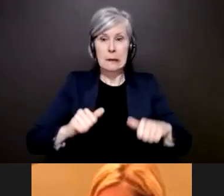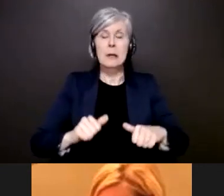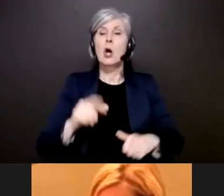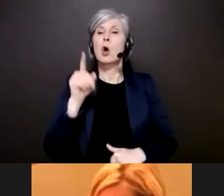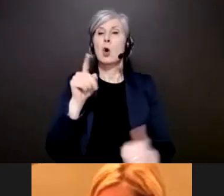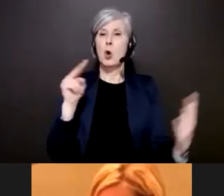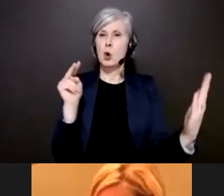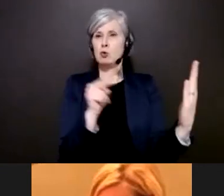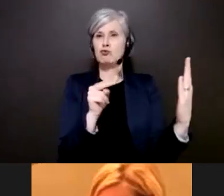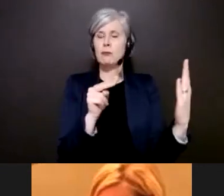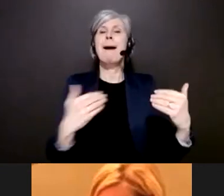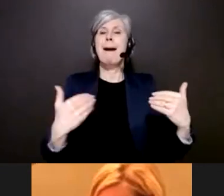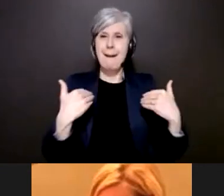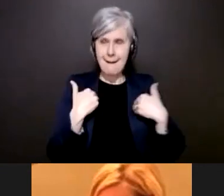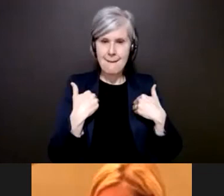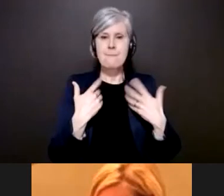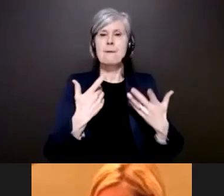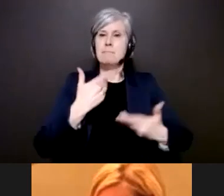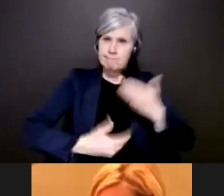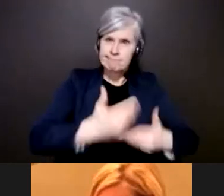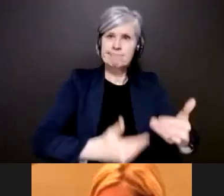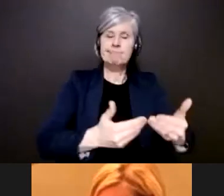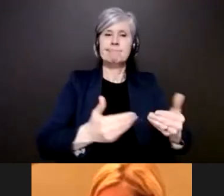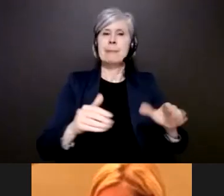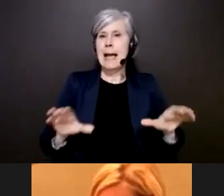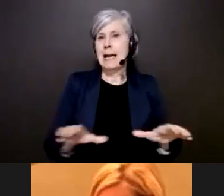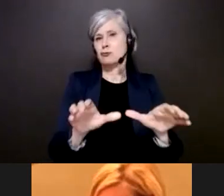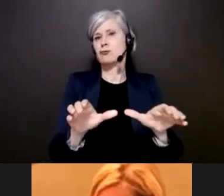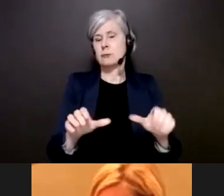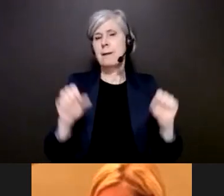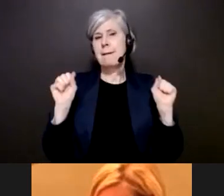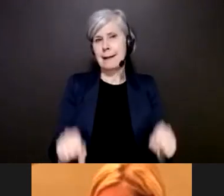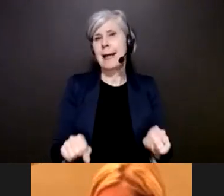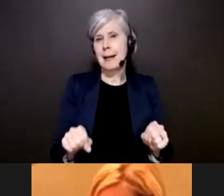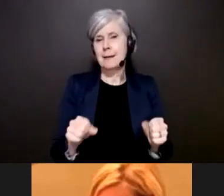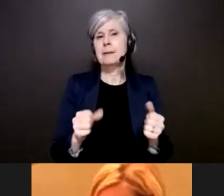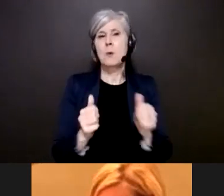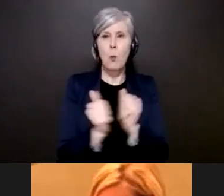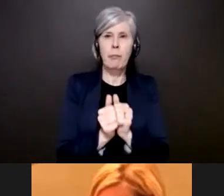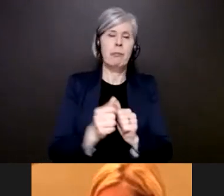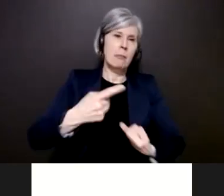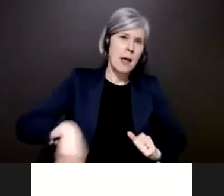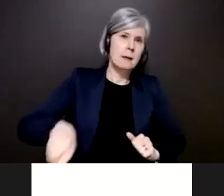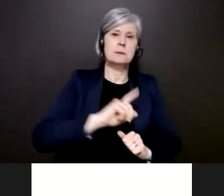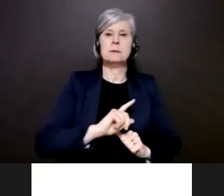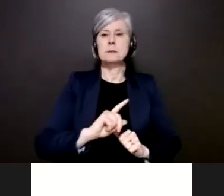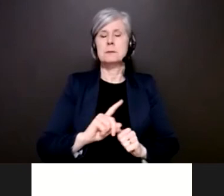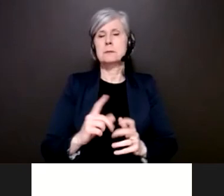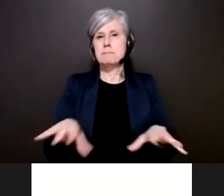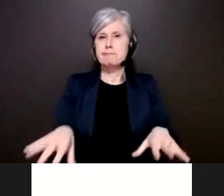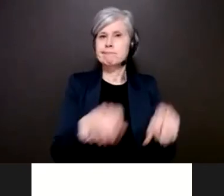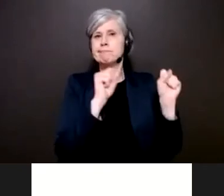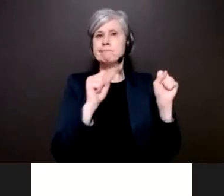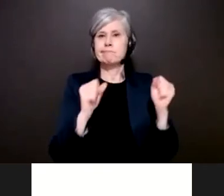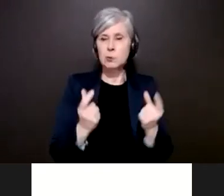and an action that you can take to move along this shared journey with us as we move forward. And as Margaret and Benedict